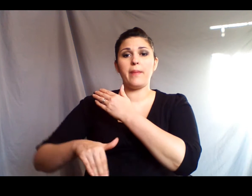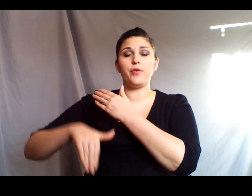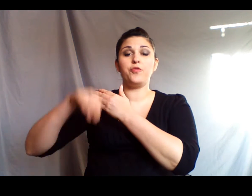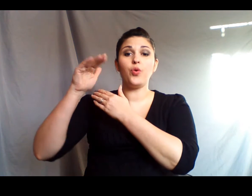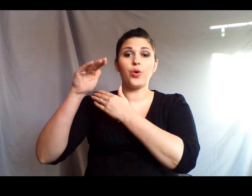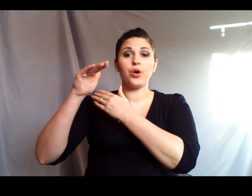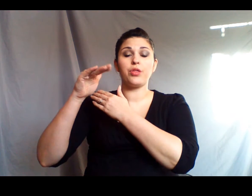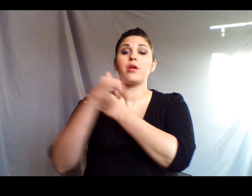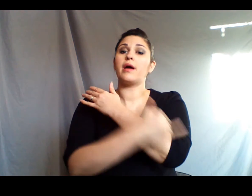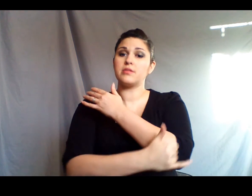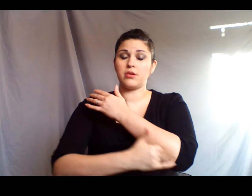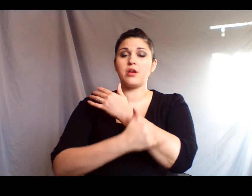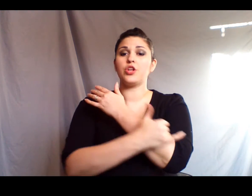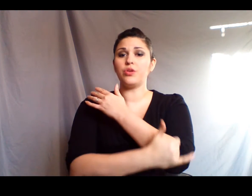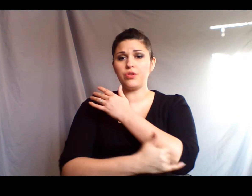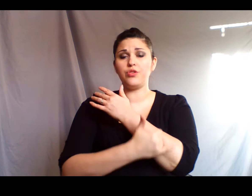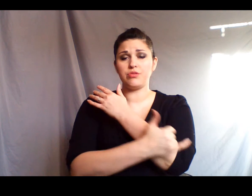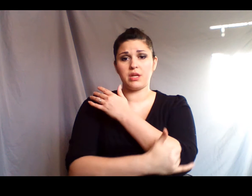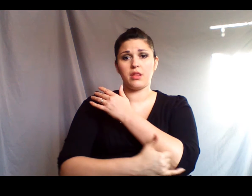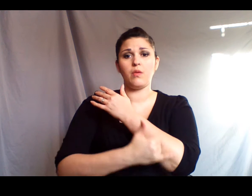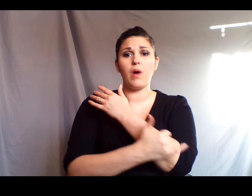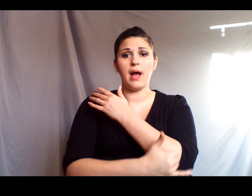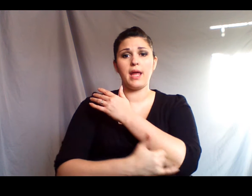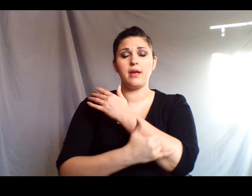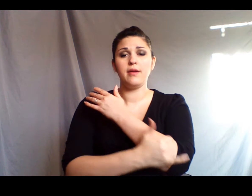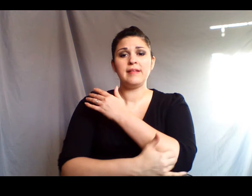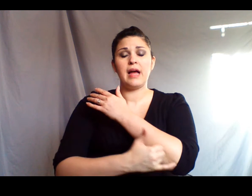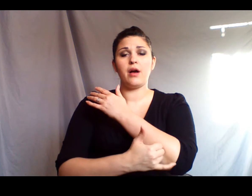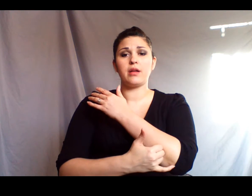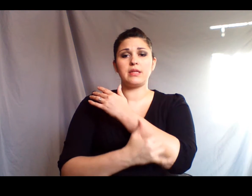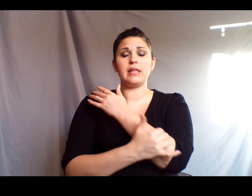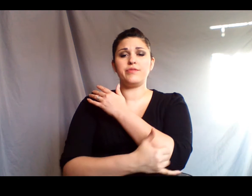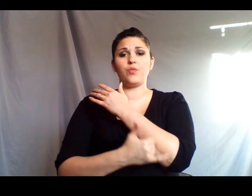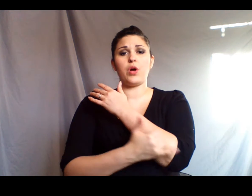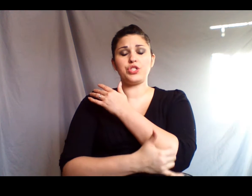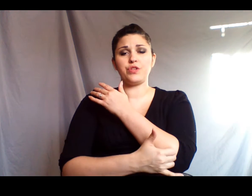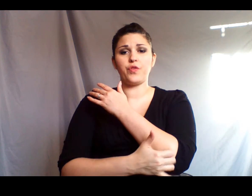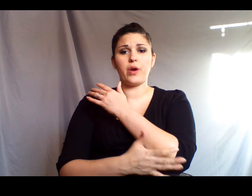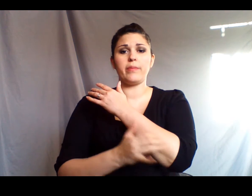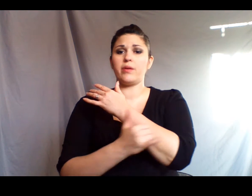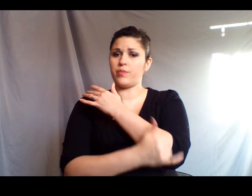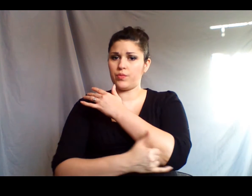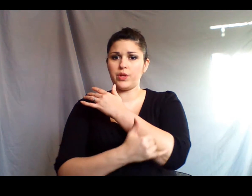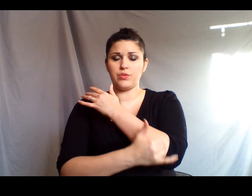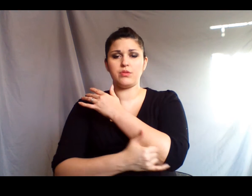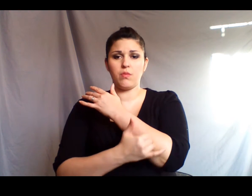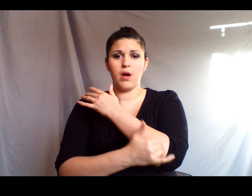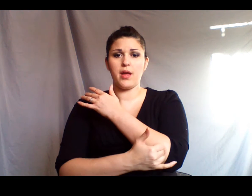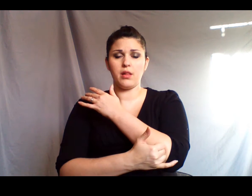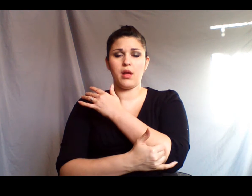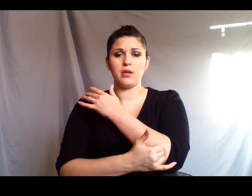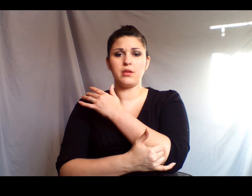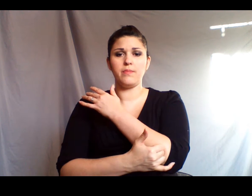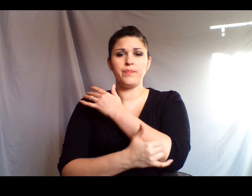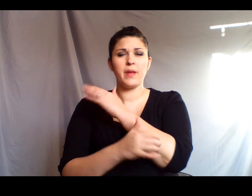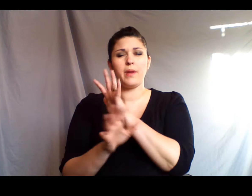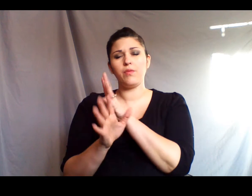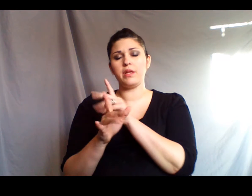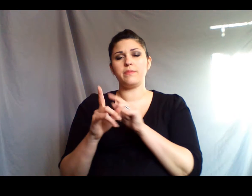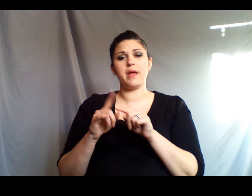moved north, I started using the Y. I lived in Washington for quite a bit, and we used the Y a lot. But it really depends,